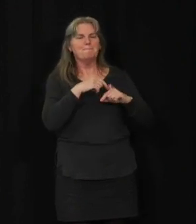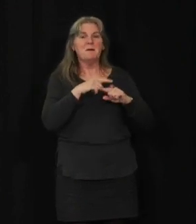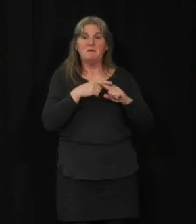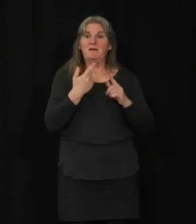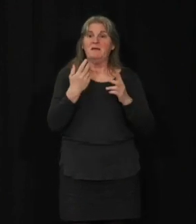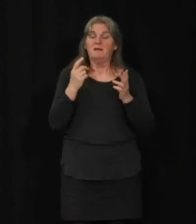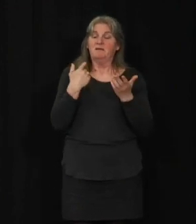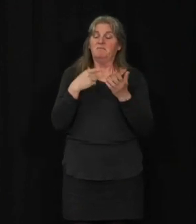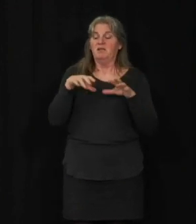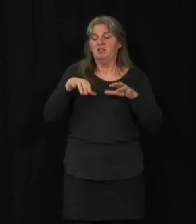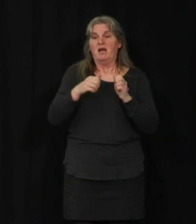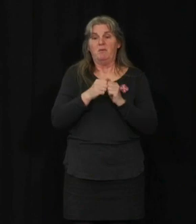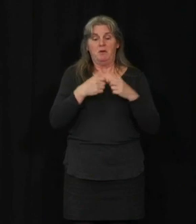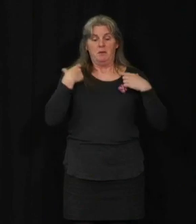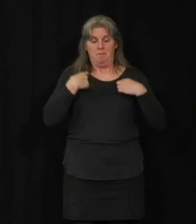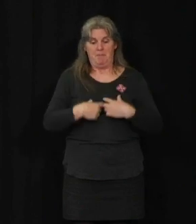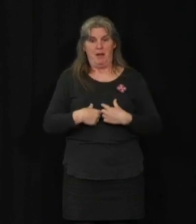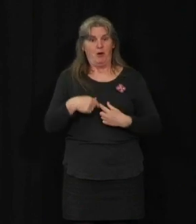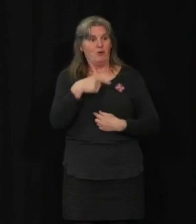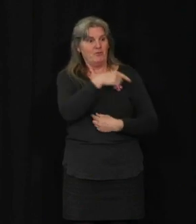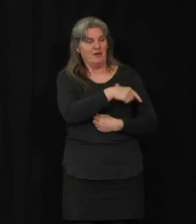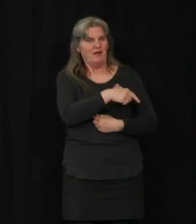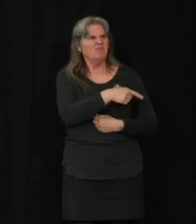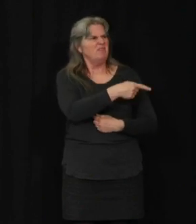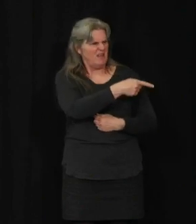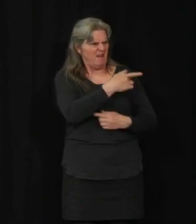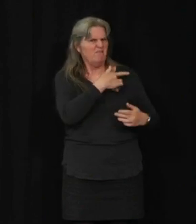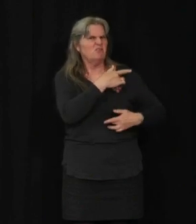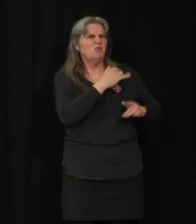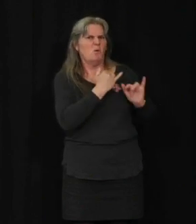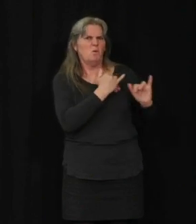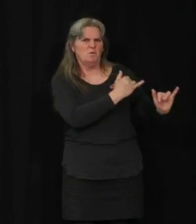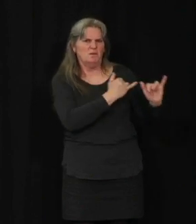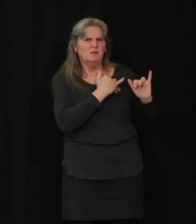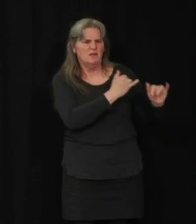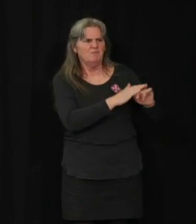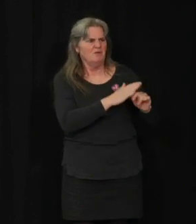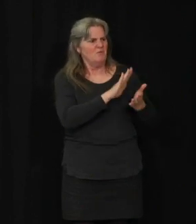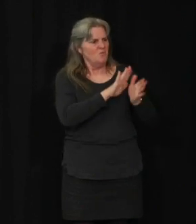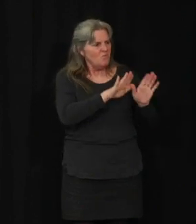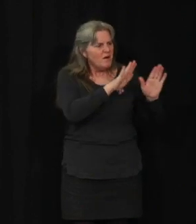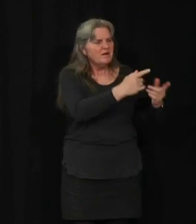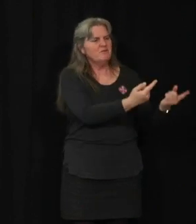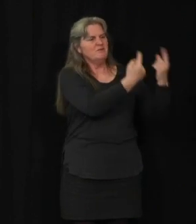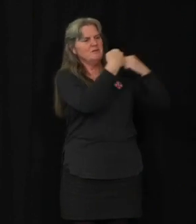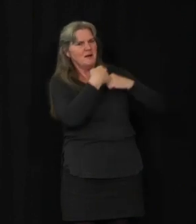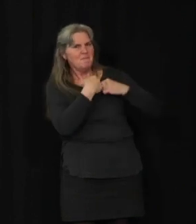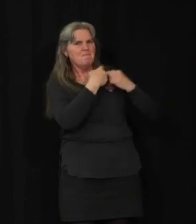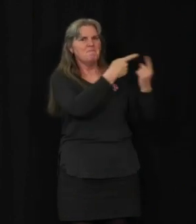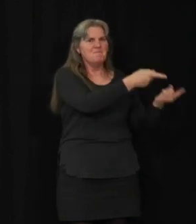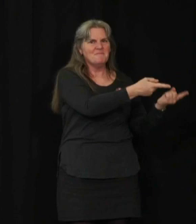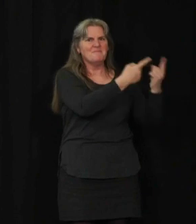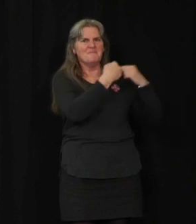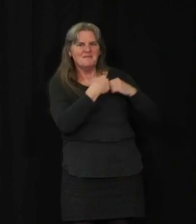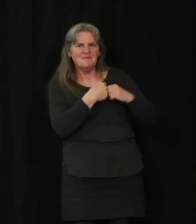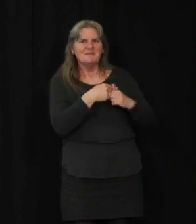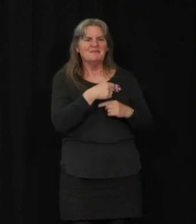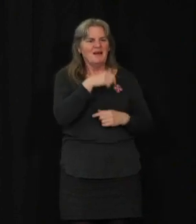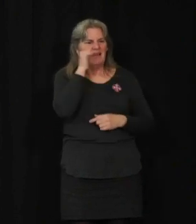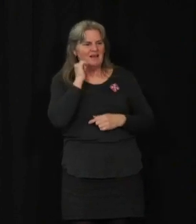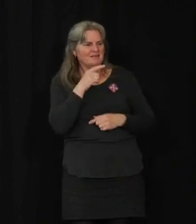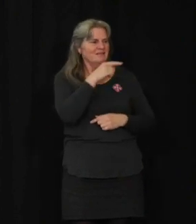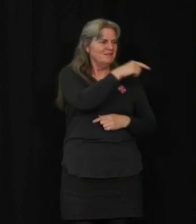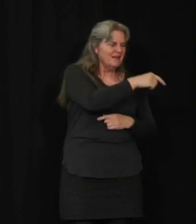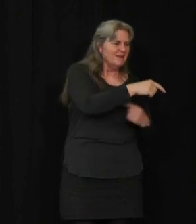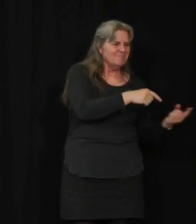mayor over there, Andrew. He shares his concerns as well. Wouldn't it be great for us to be able to get down to Alaska at some point